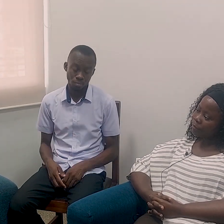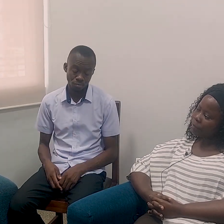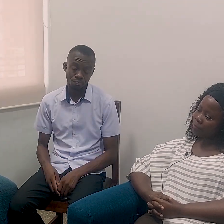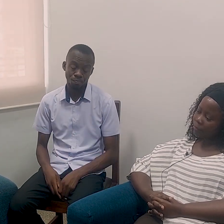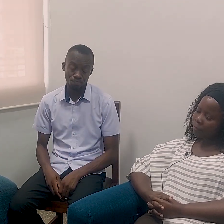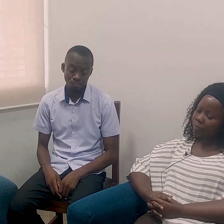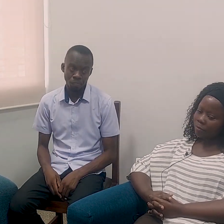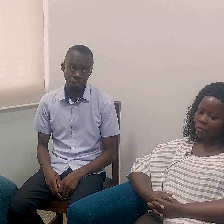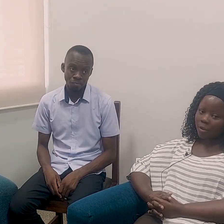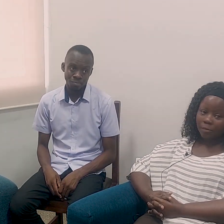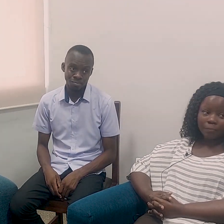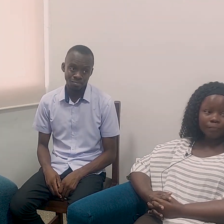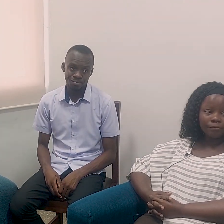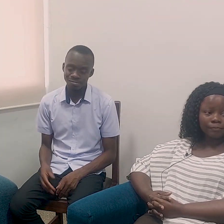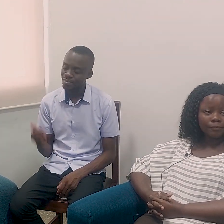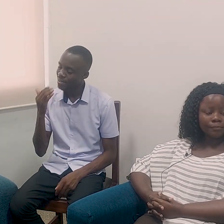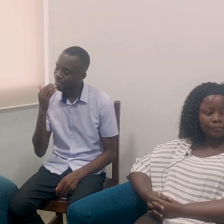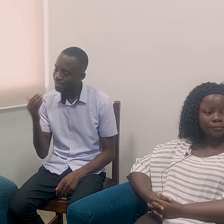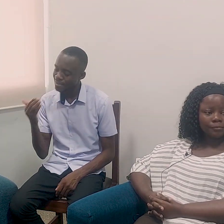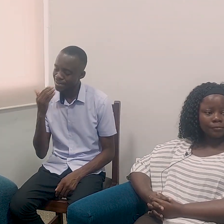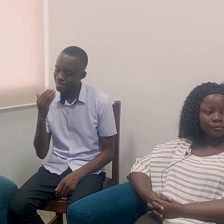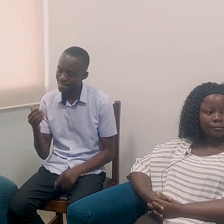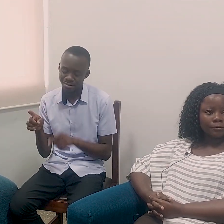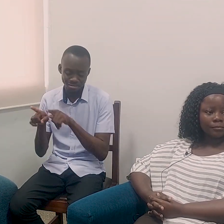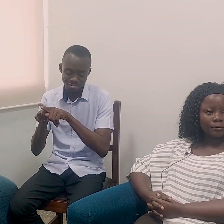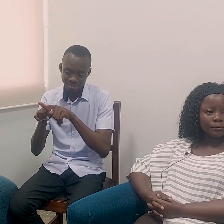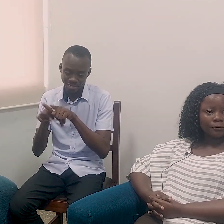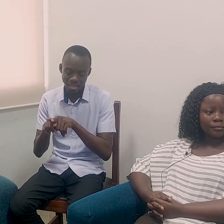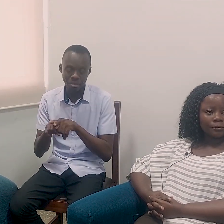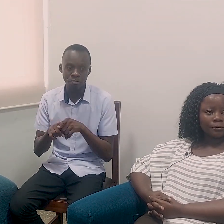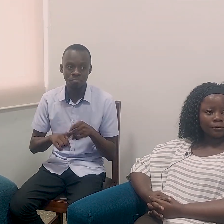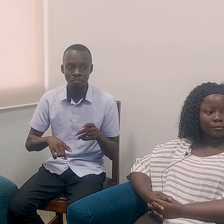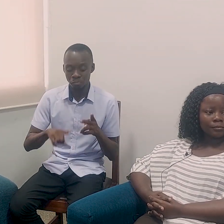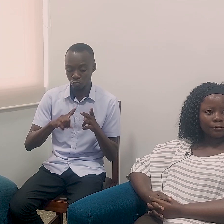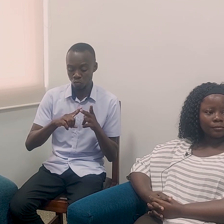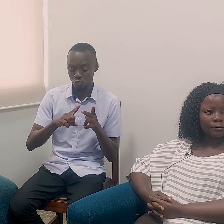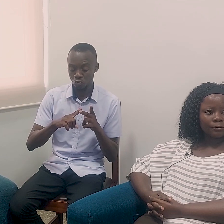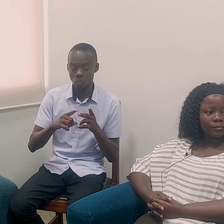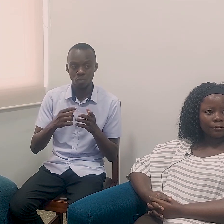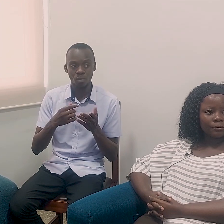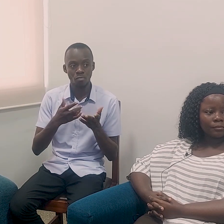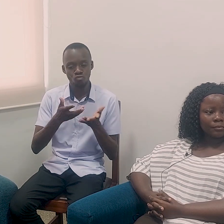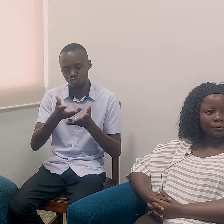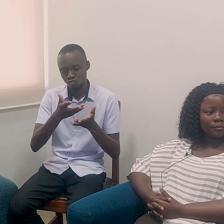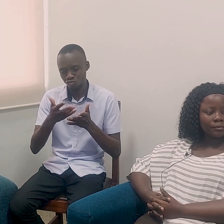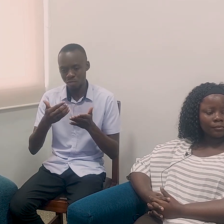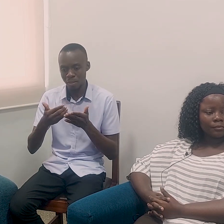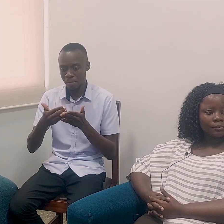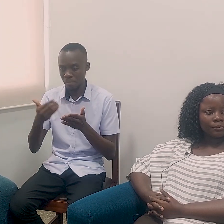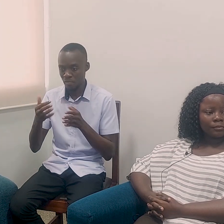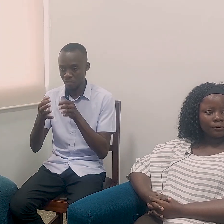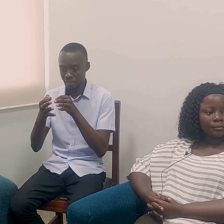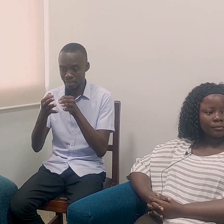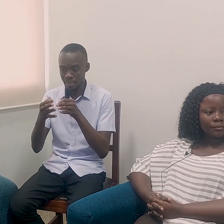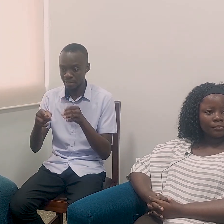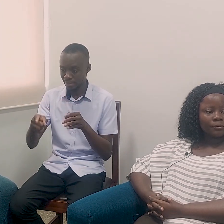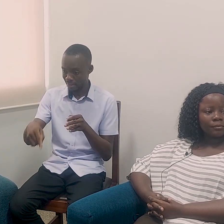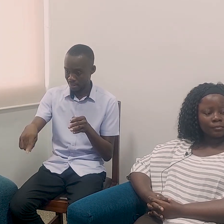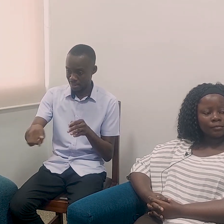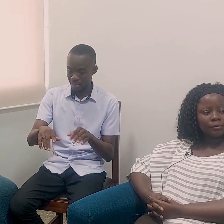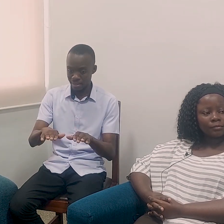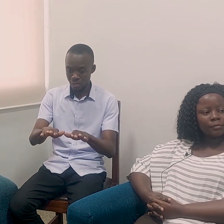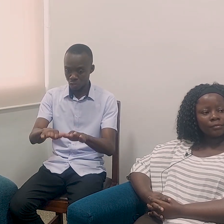Yeah. Thank you both so much. So the next part we would like to talk about, I think we mentioned earlier, is children